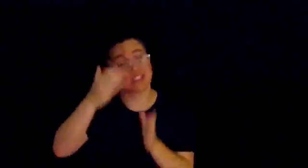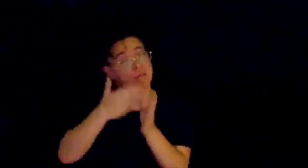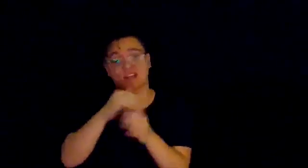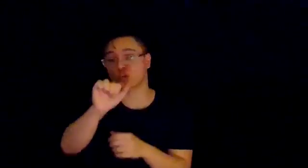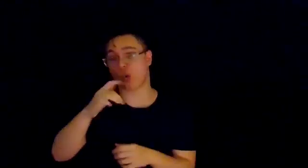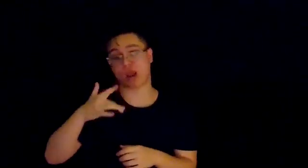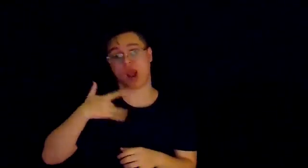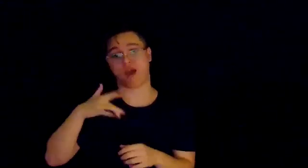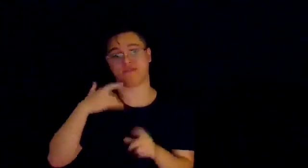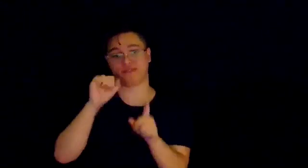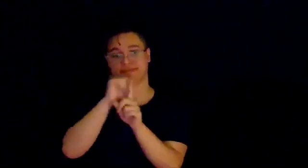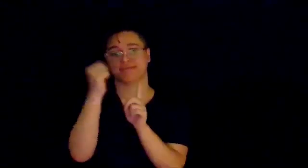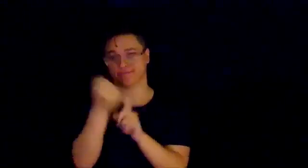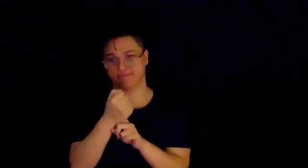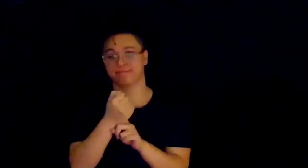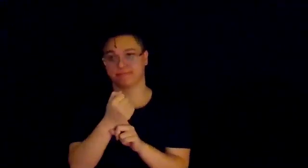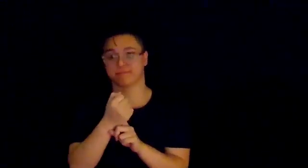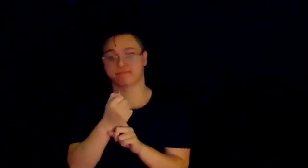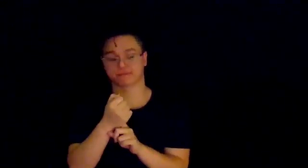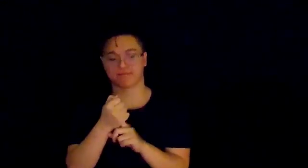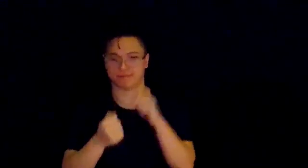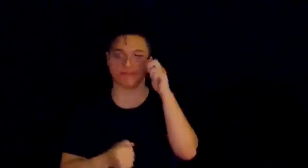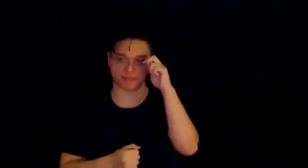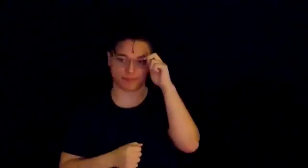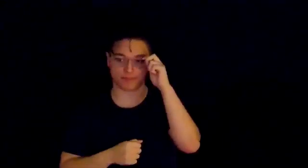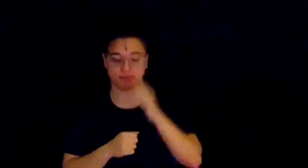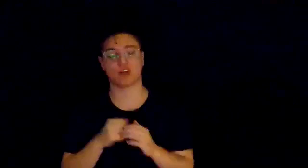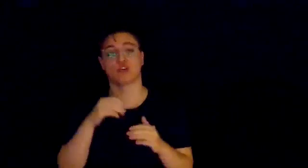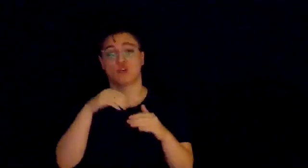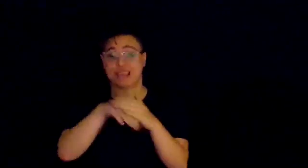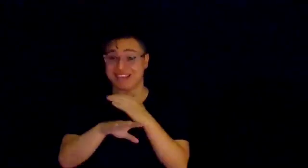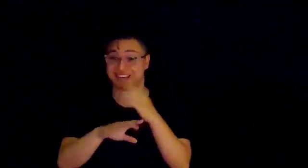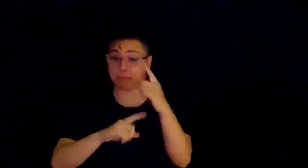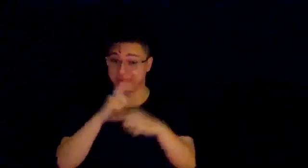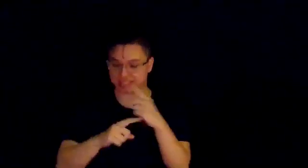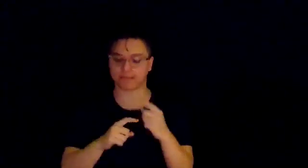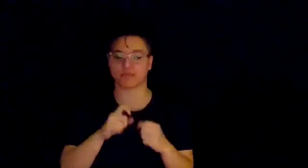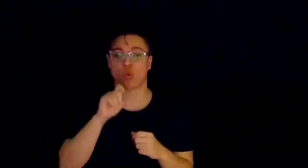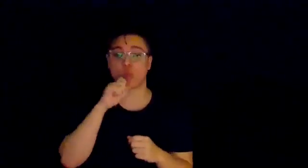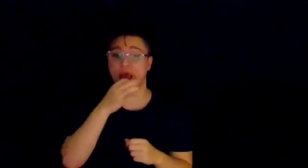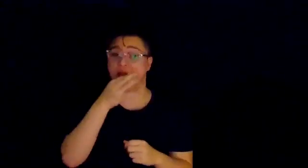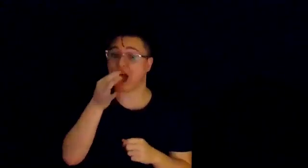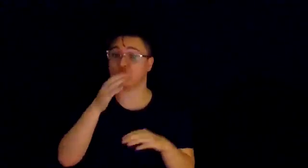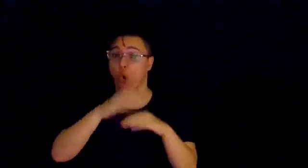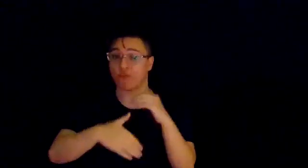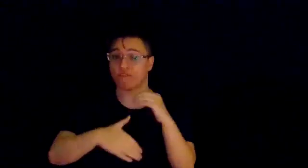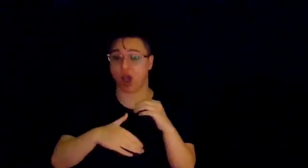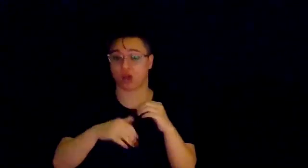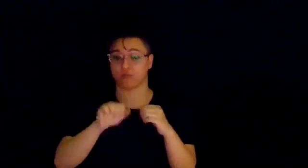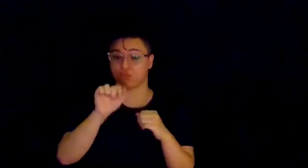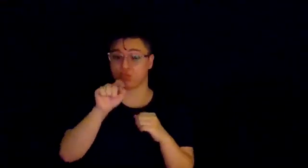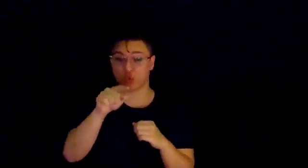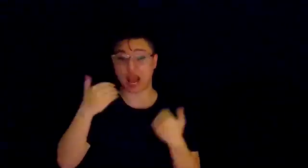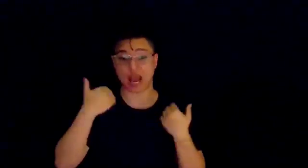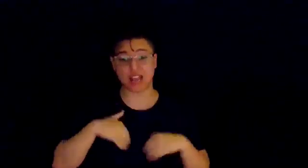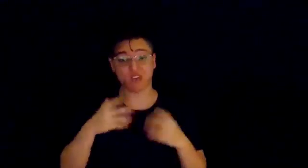of a different turn depending on what's happening in your life circumstances. So we really need to kind of be abreast of that information.